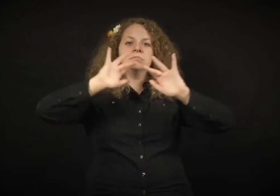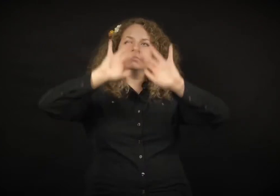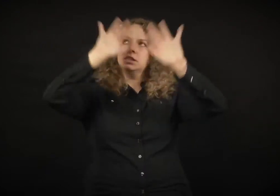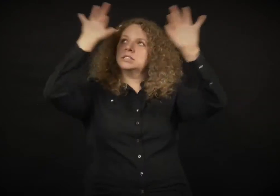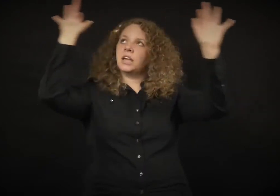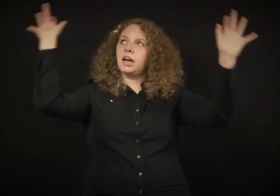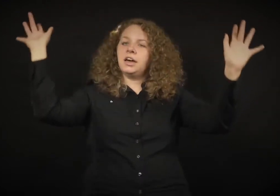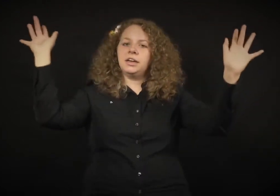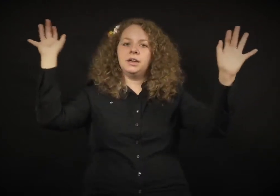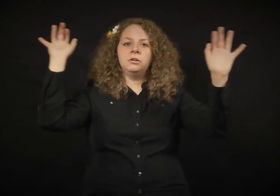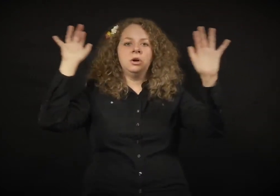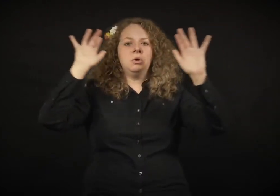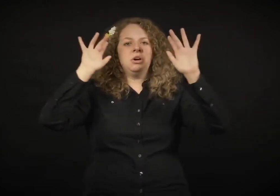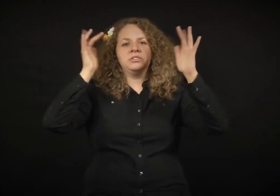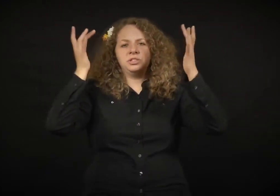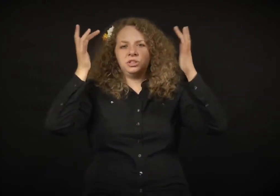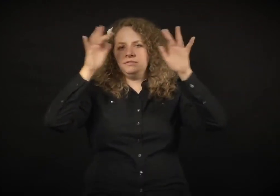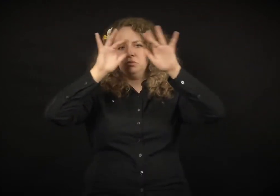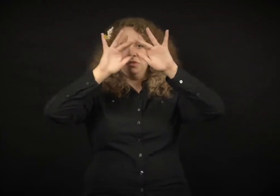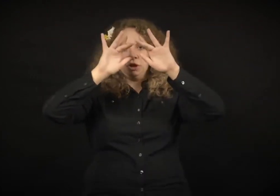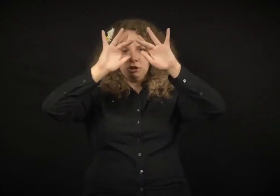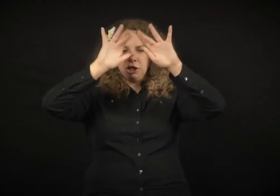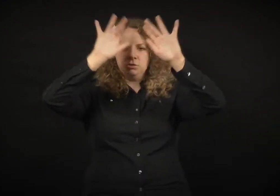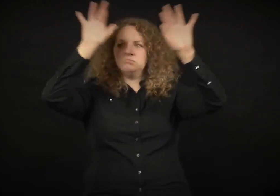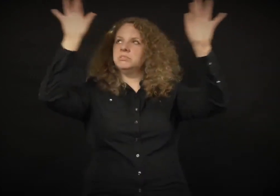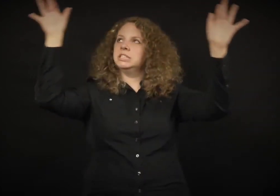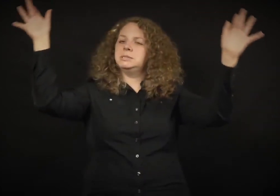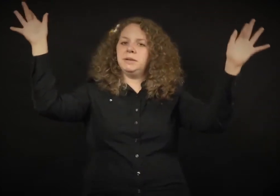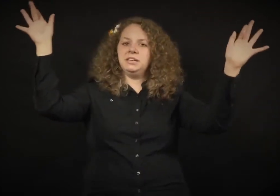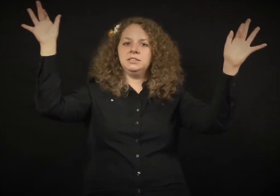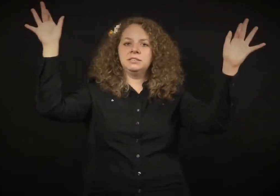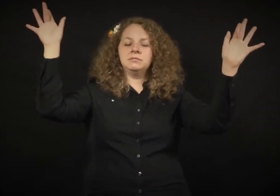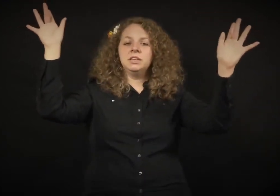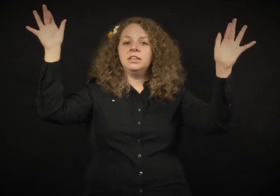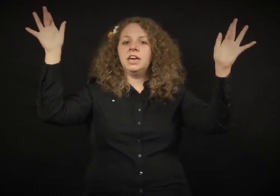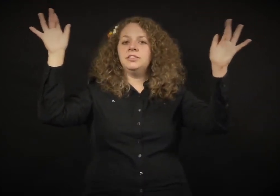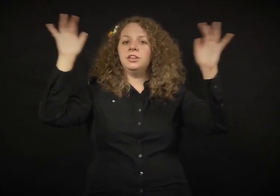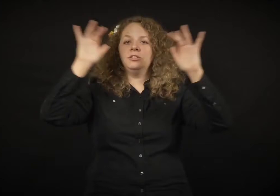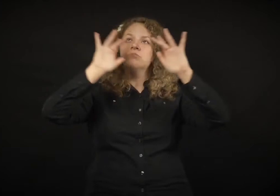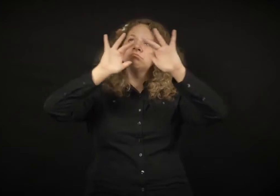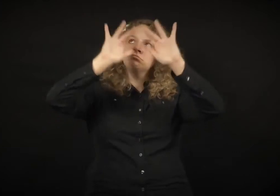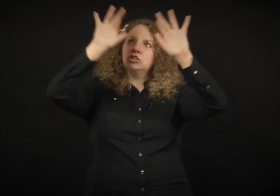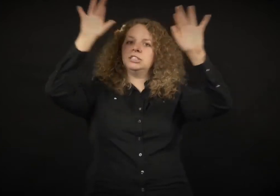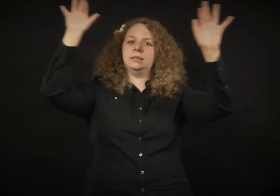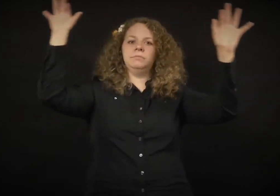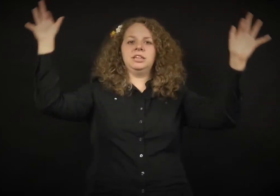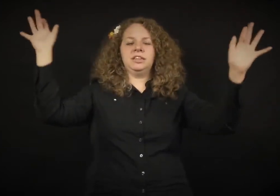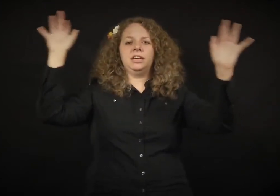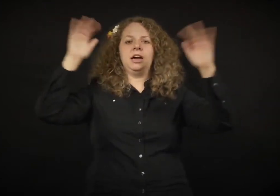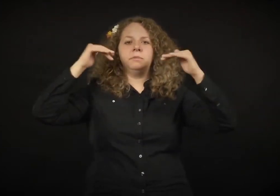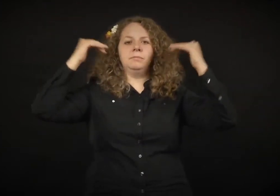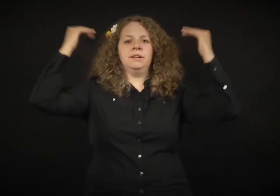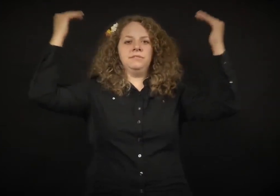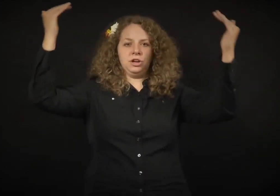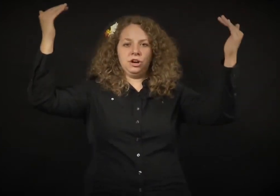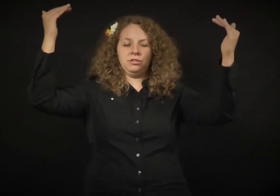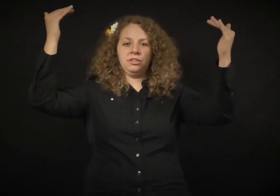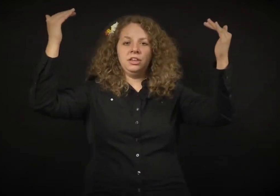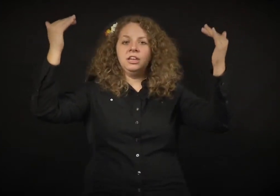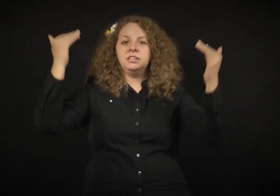The sky, or this could even refer, to space, and then just something like up above the earth.